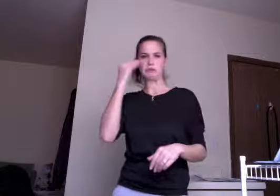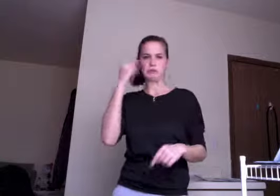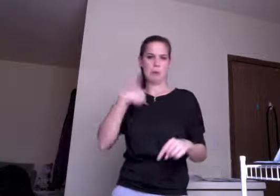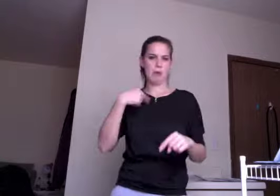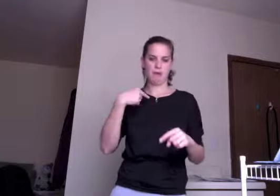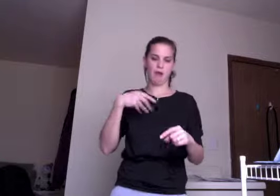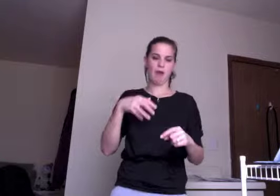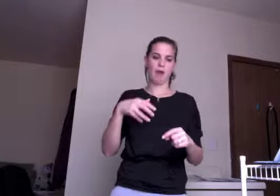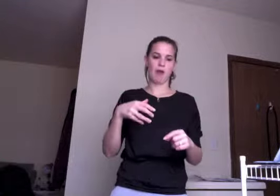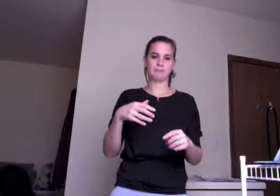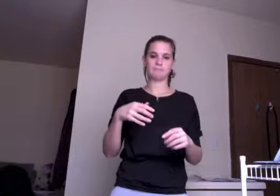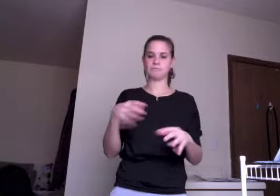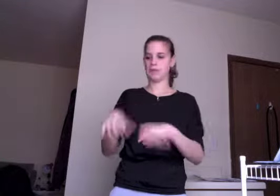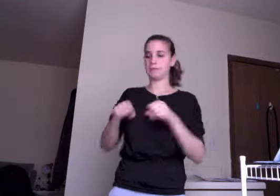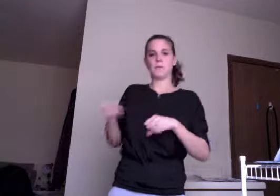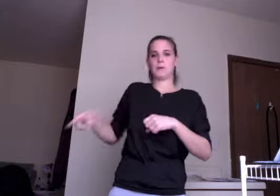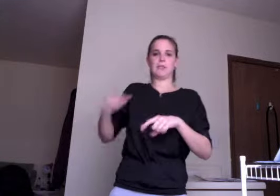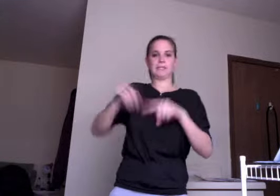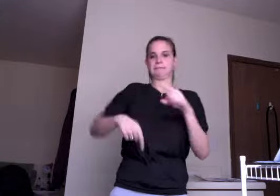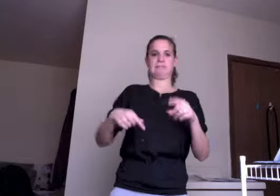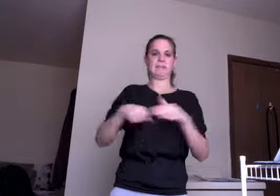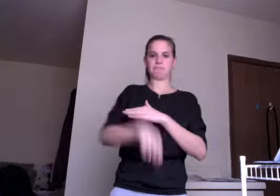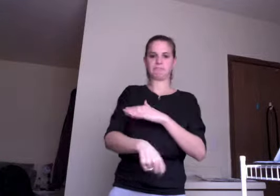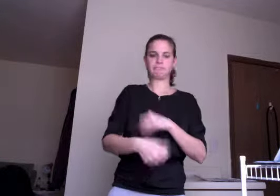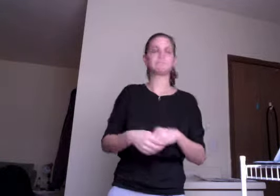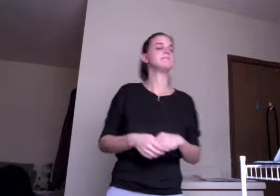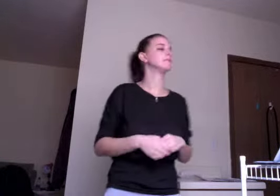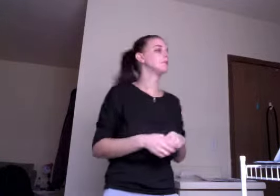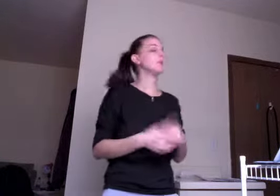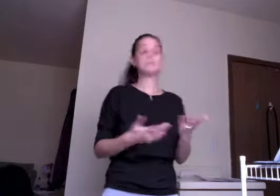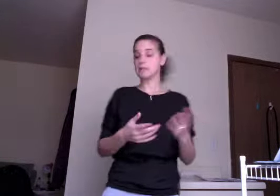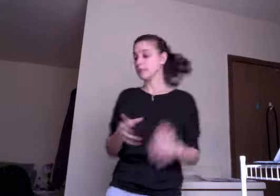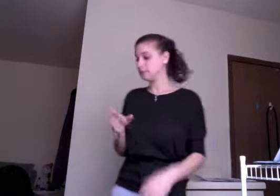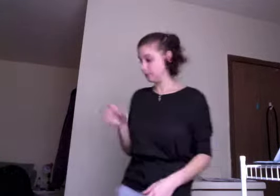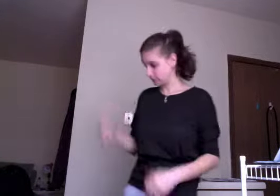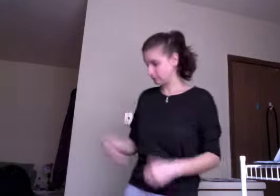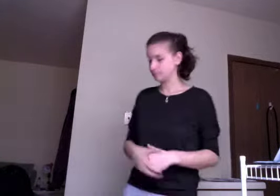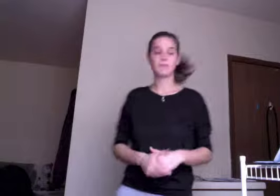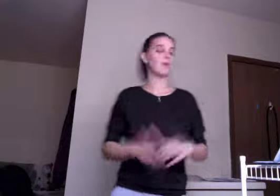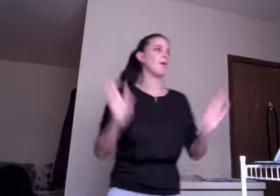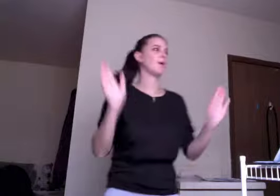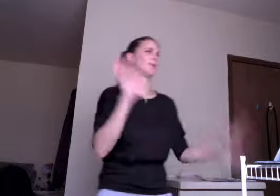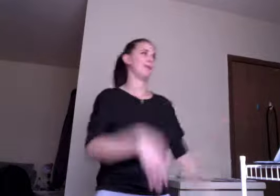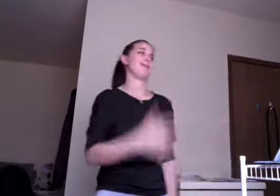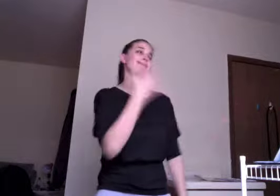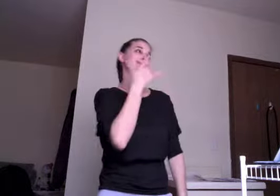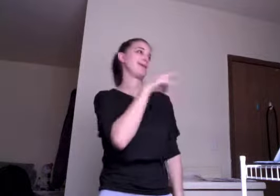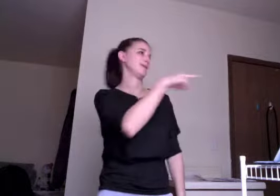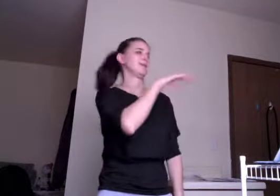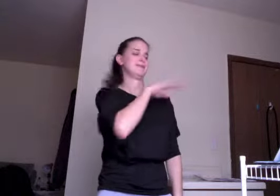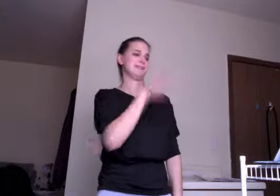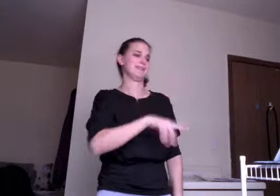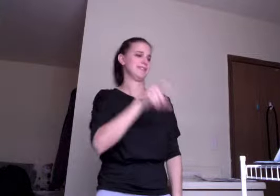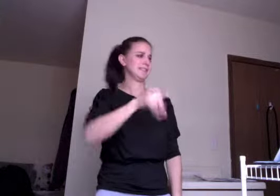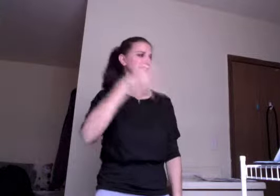said yes and she said well you don't have to do that again and I said and then